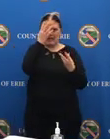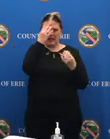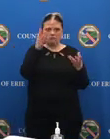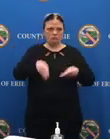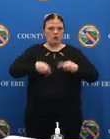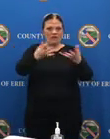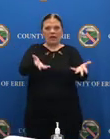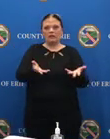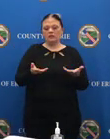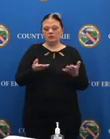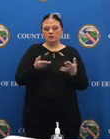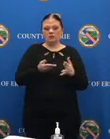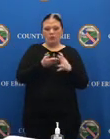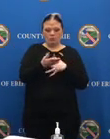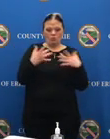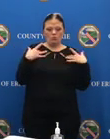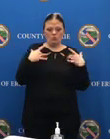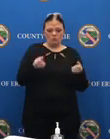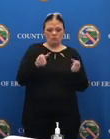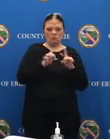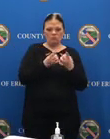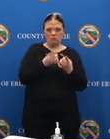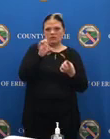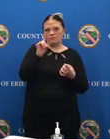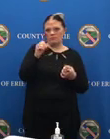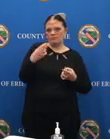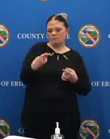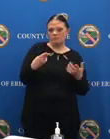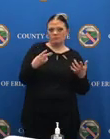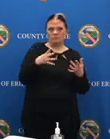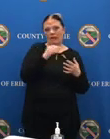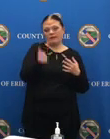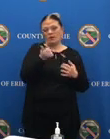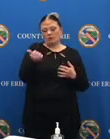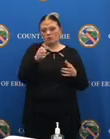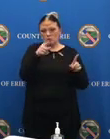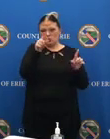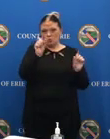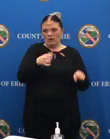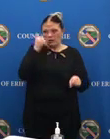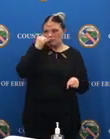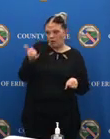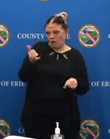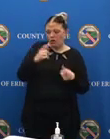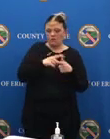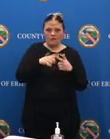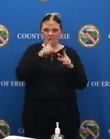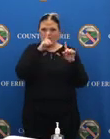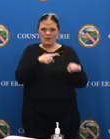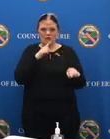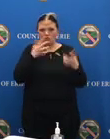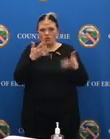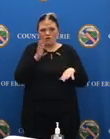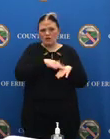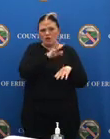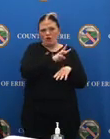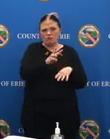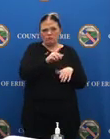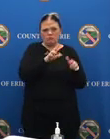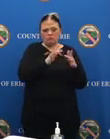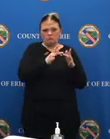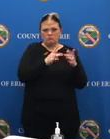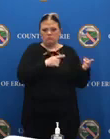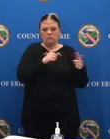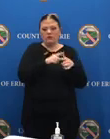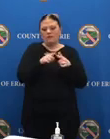provided by the Department of Health and others. So you may call to get an answer that you could get online anyway. And then, of course, the New